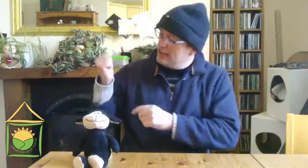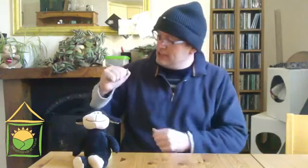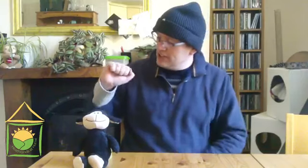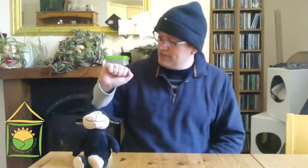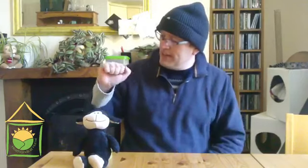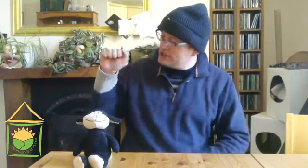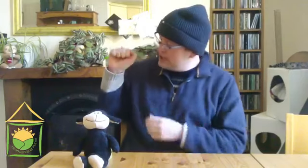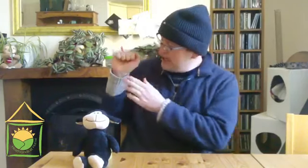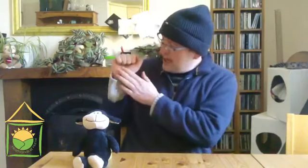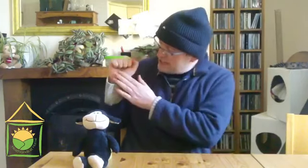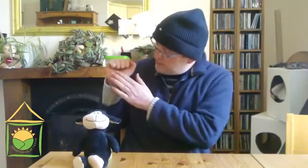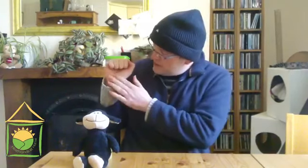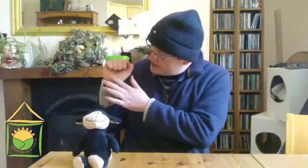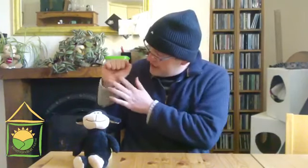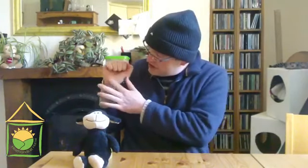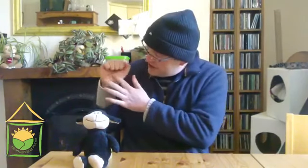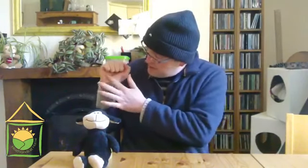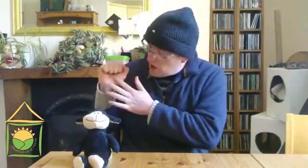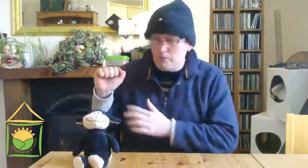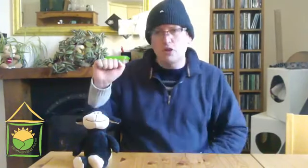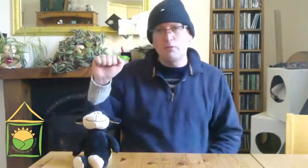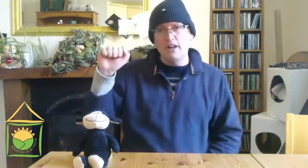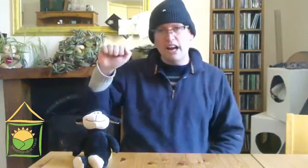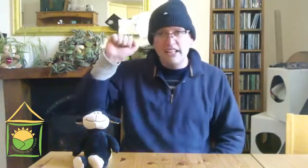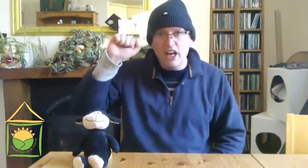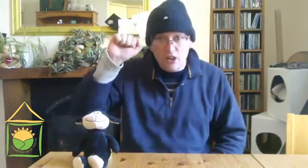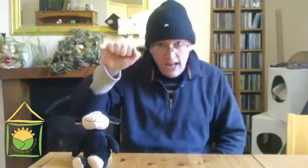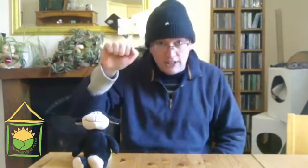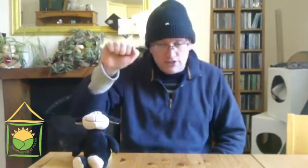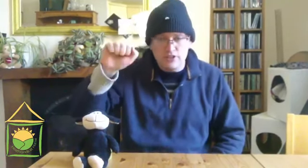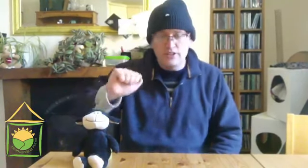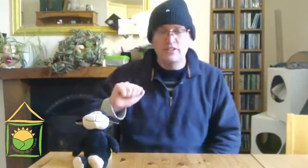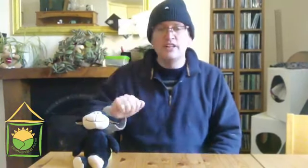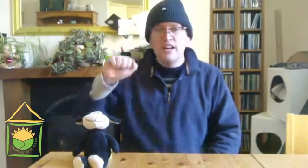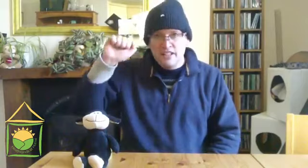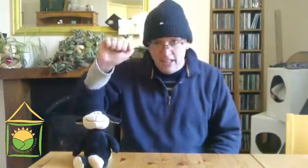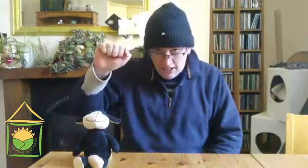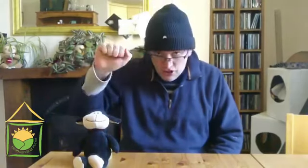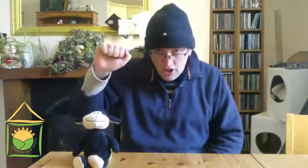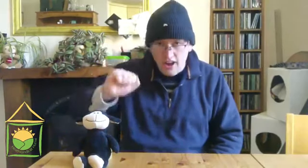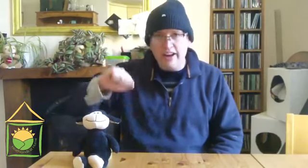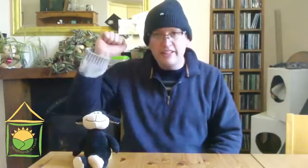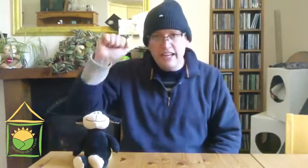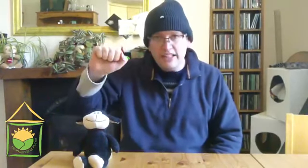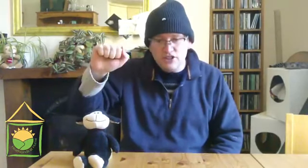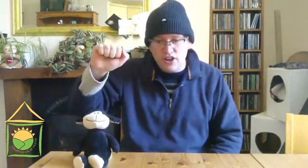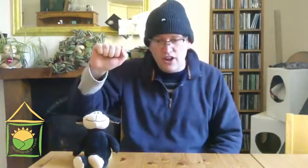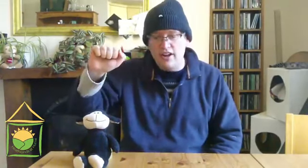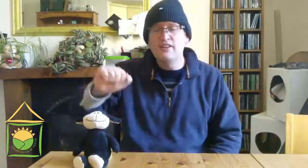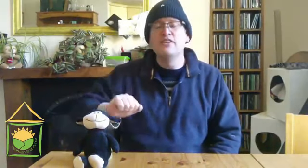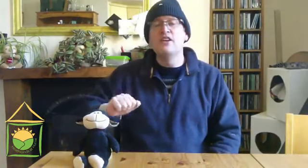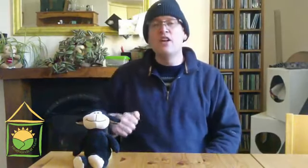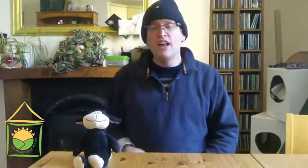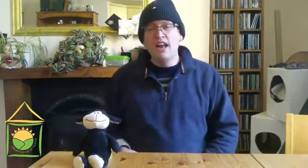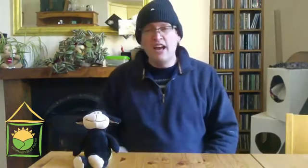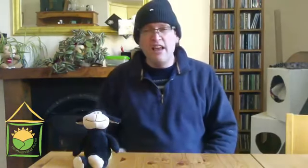in a fist and you point it, so your palms up like that, and you go, yes, yes sir, yes sir. And